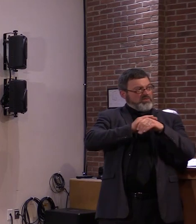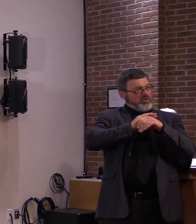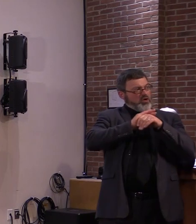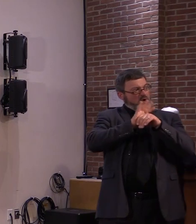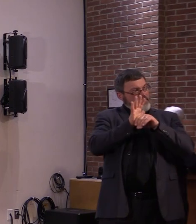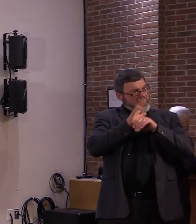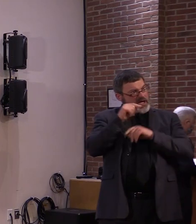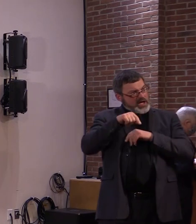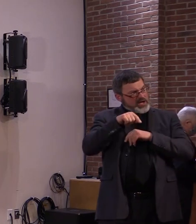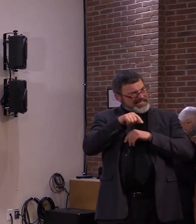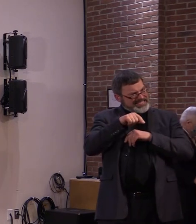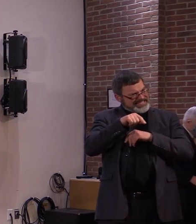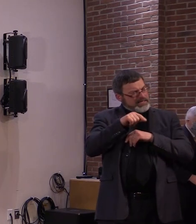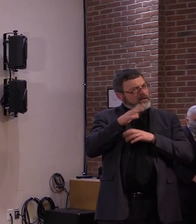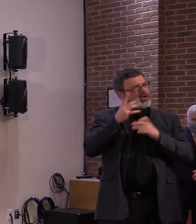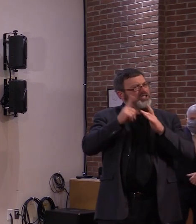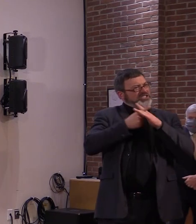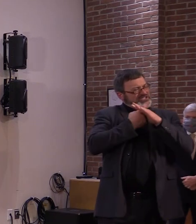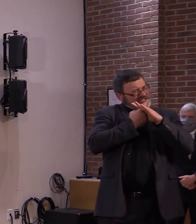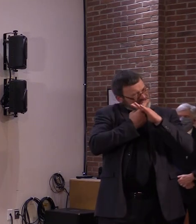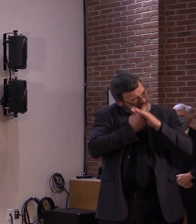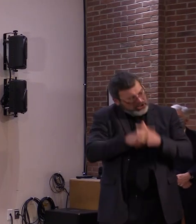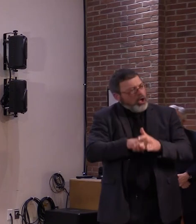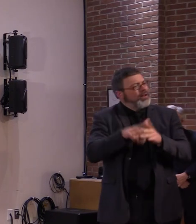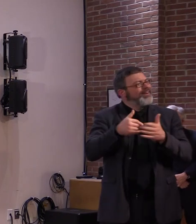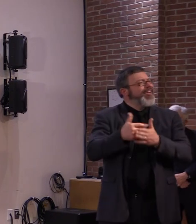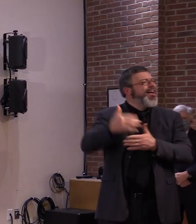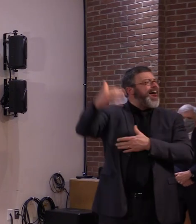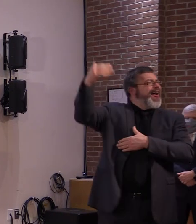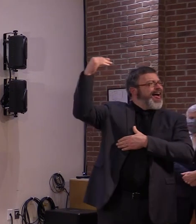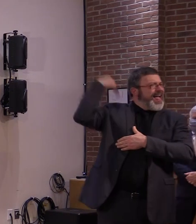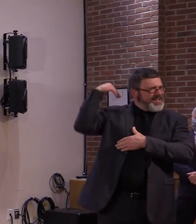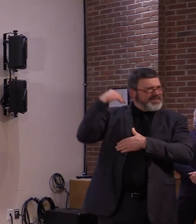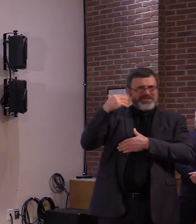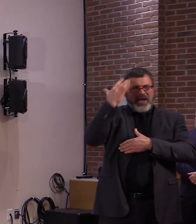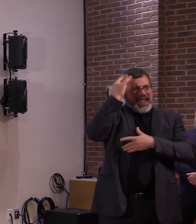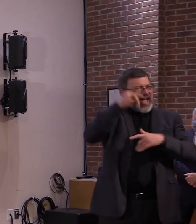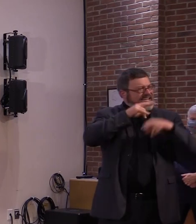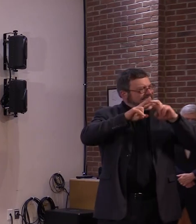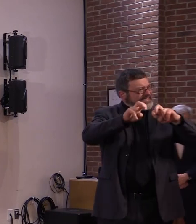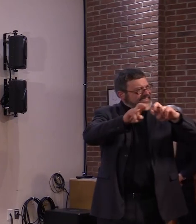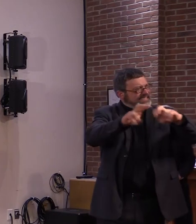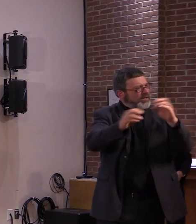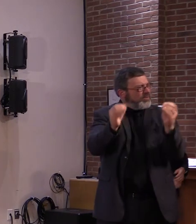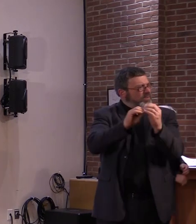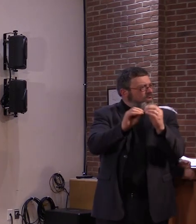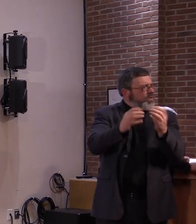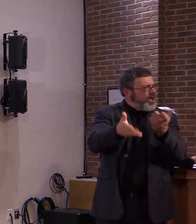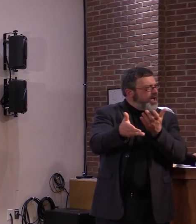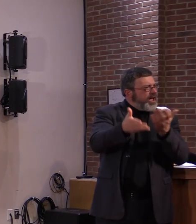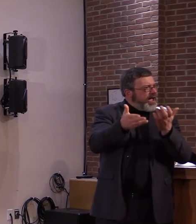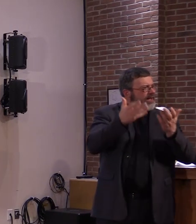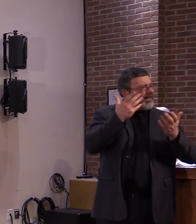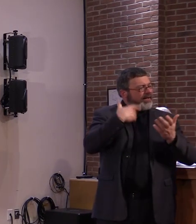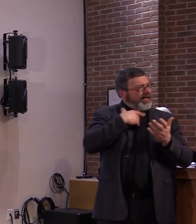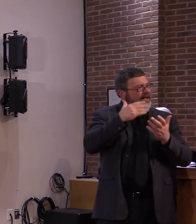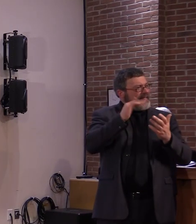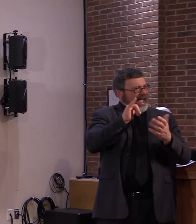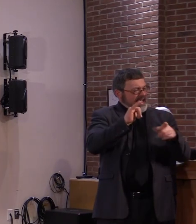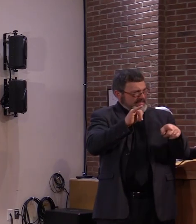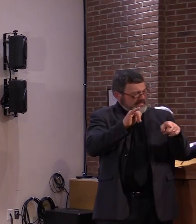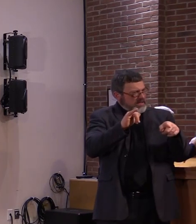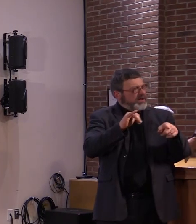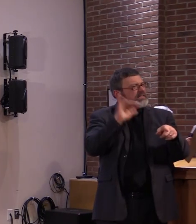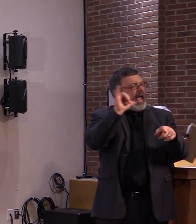research regarding coronaviruses and other pathogens, nasty pathogens, from October